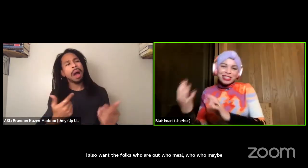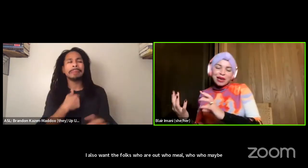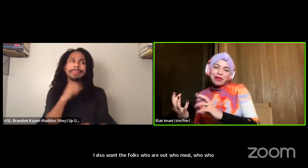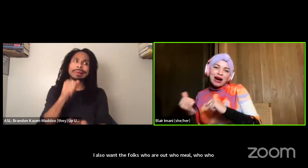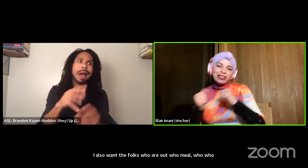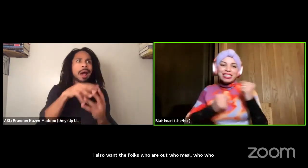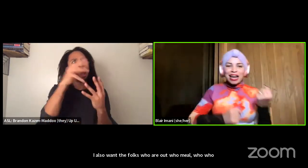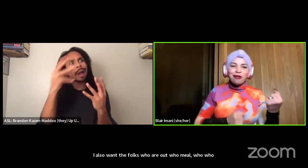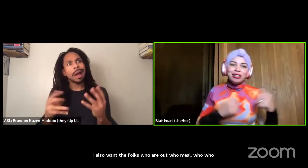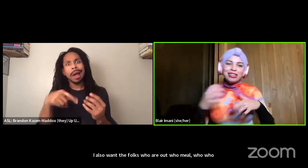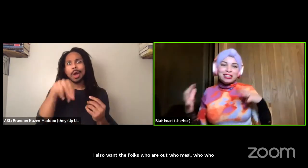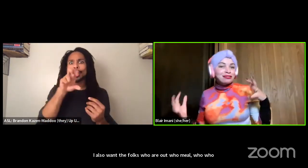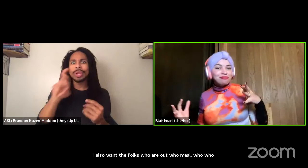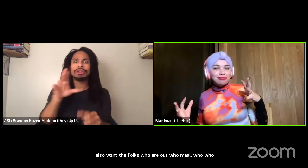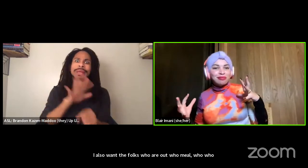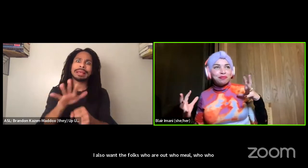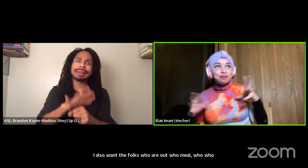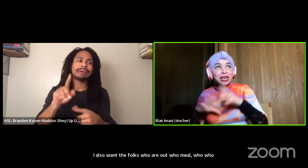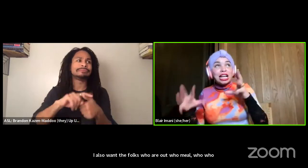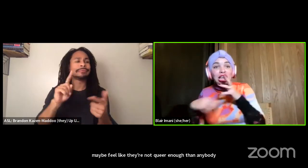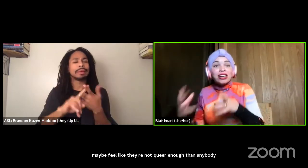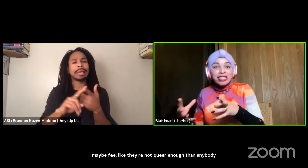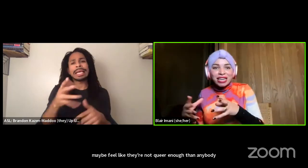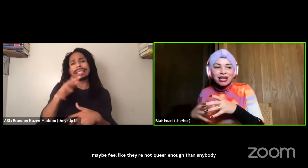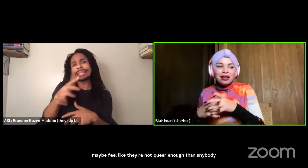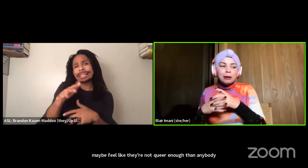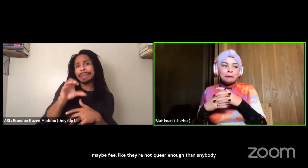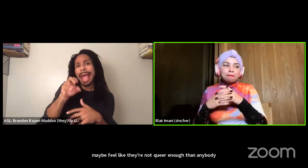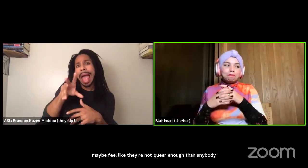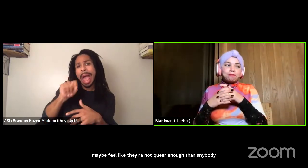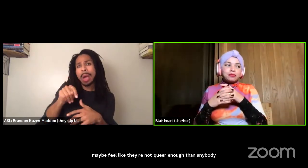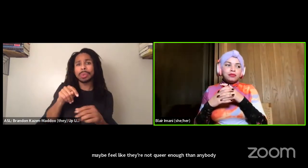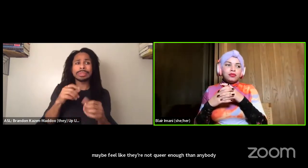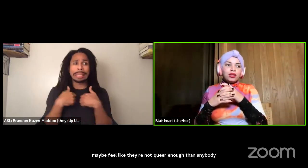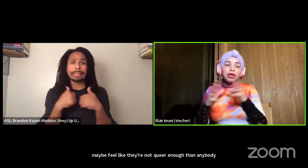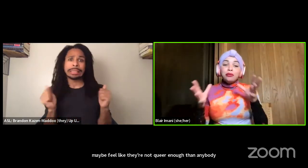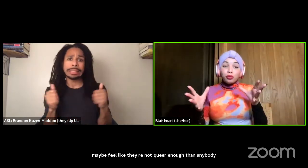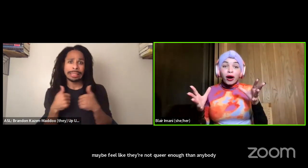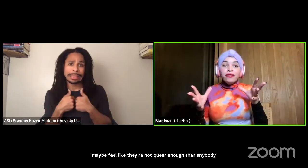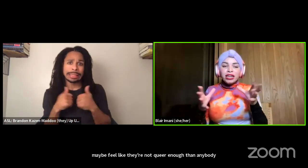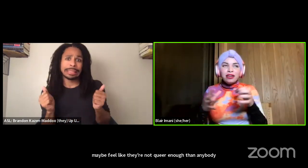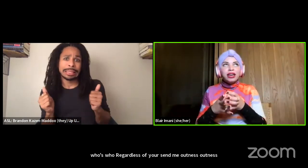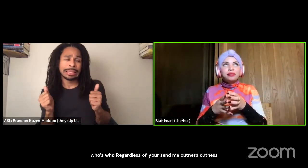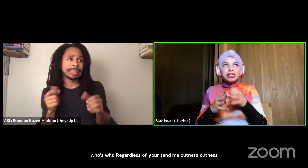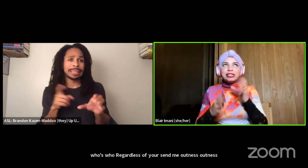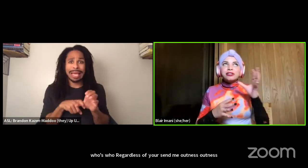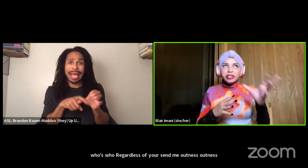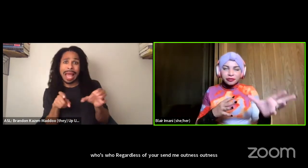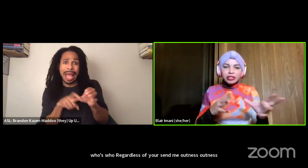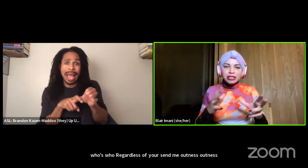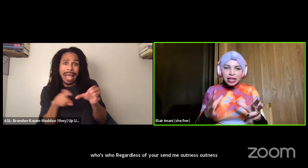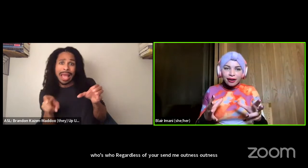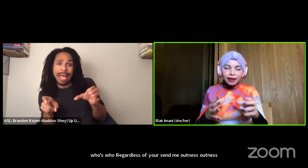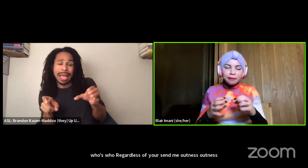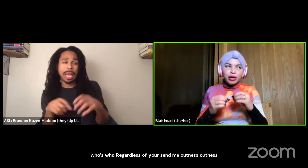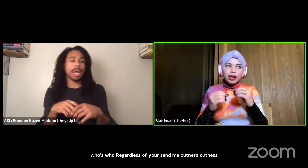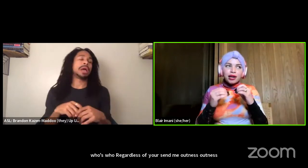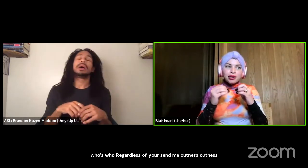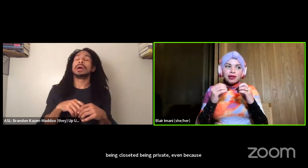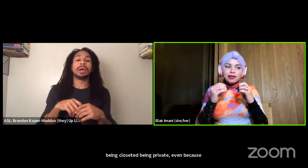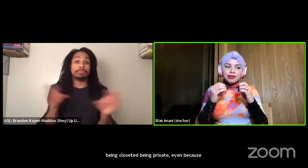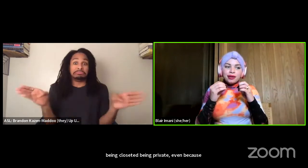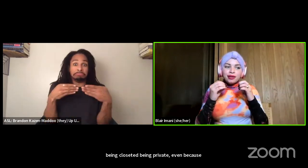of your semi-outness, outness, being closeted, being private even, because there's a difference